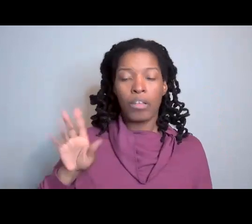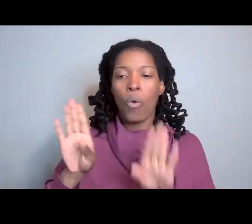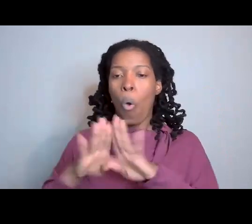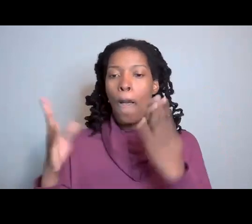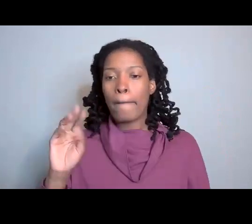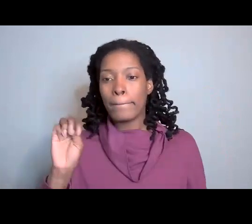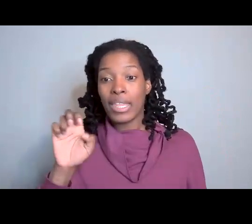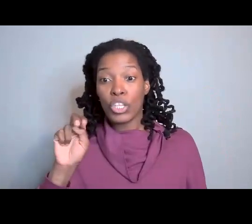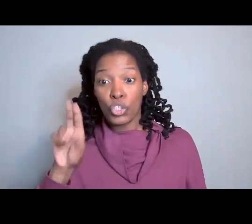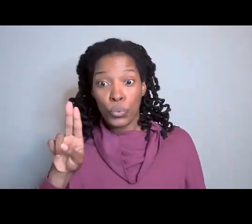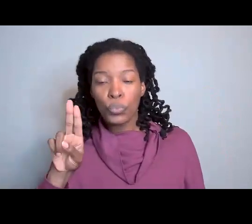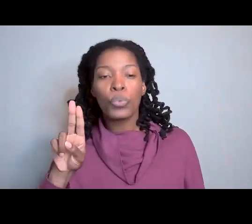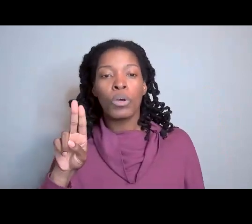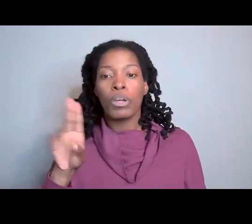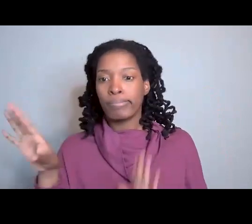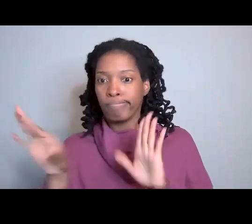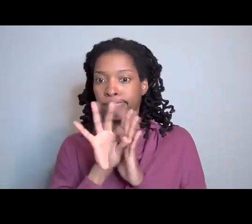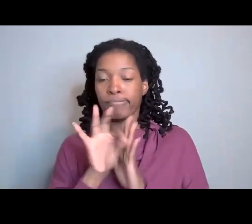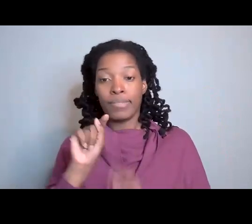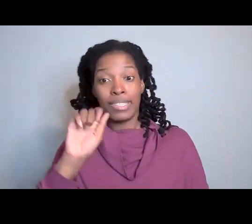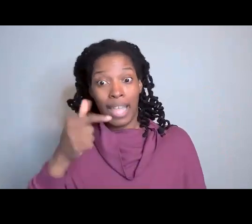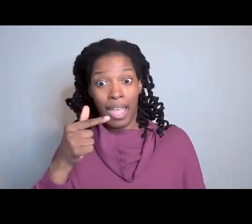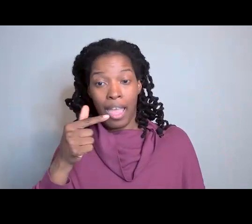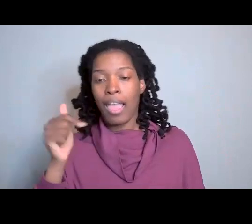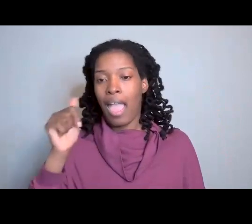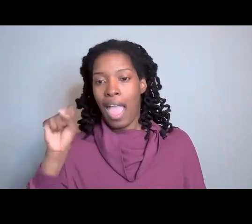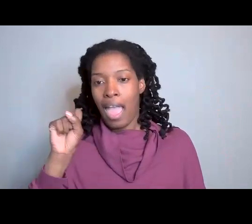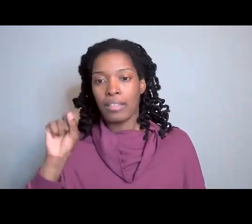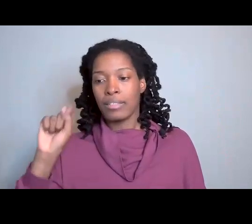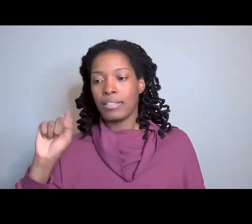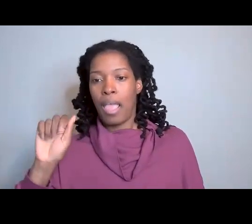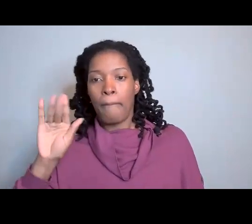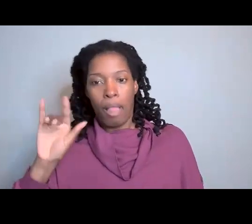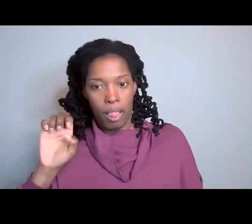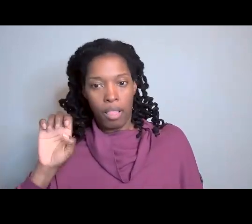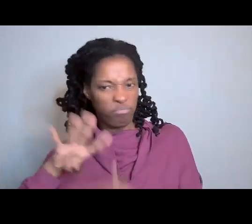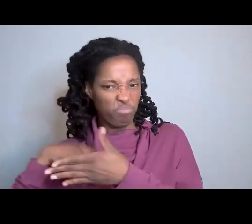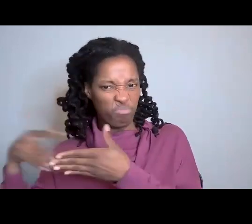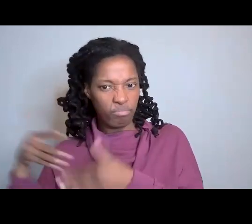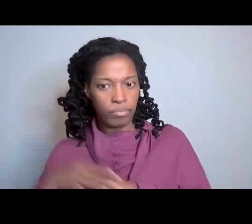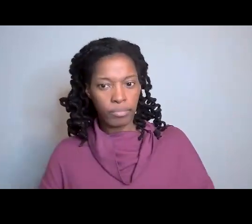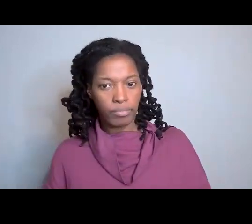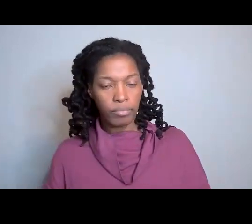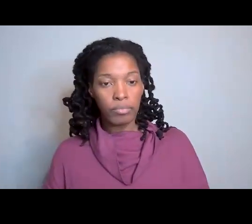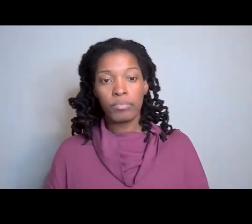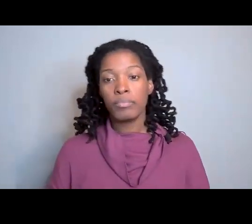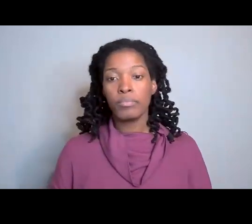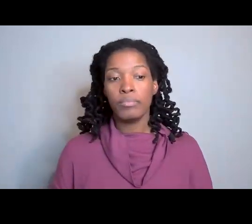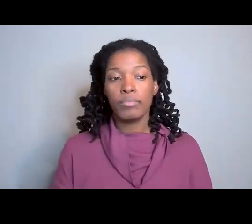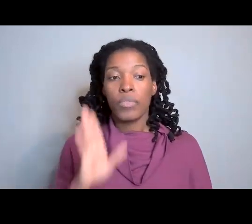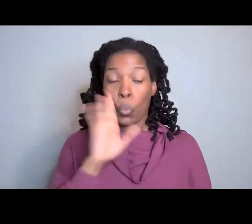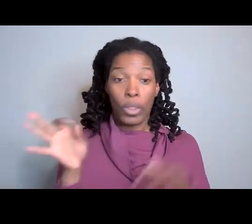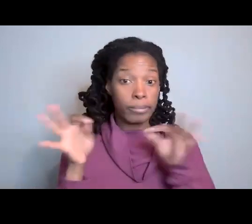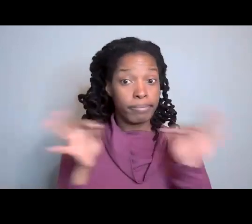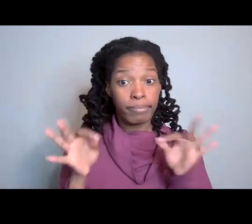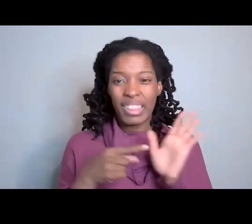you can select the tag as table. We are going to talk about the example in the next